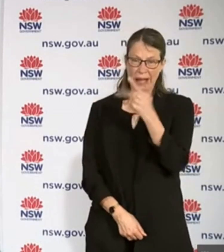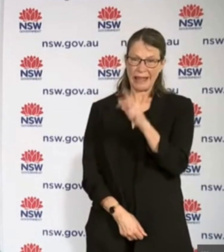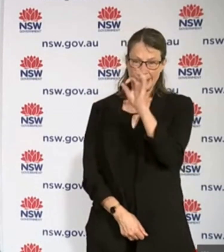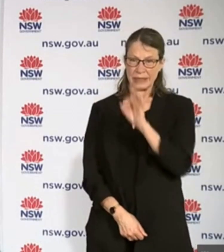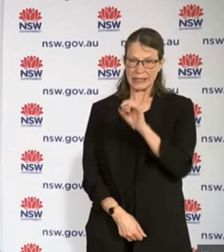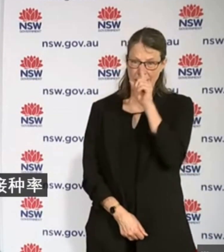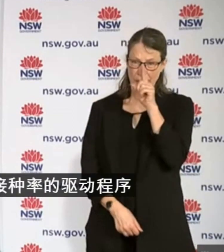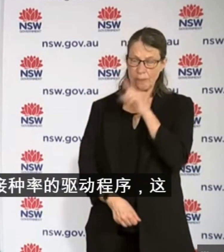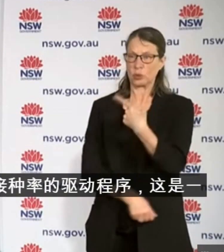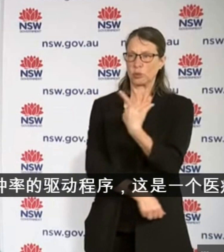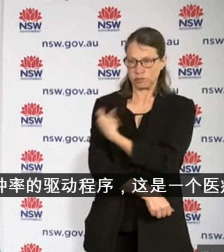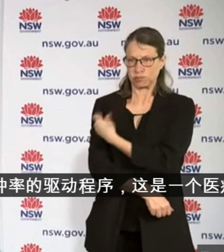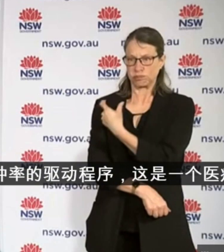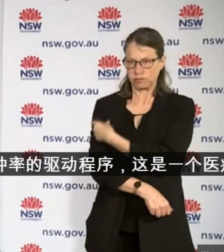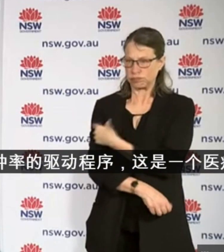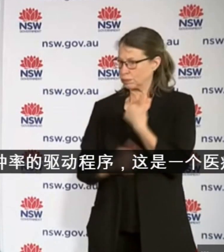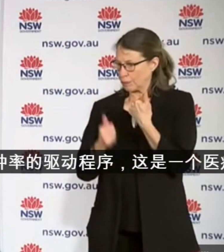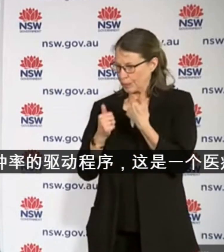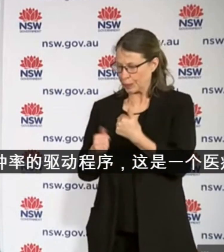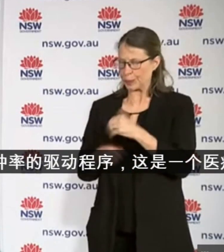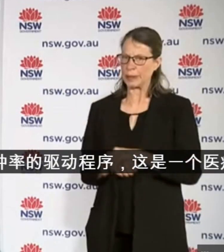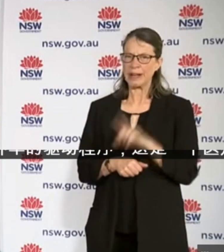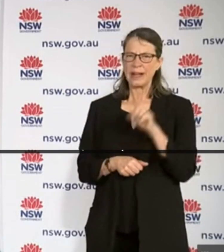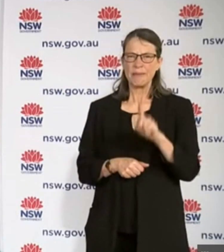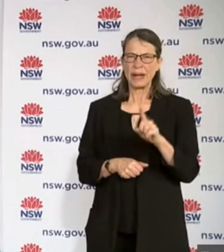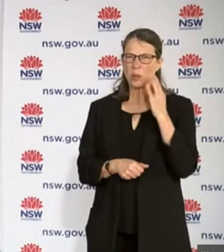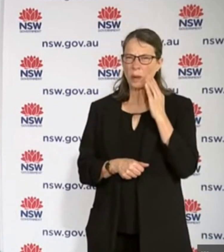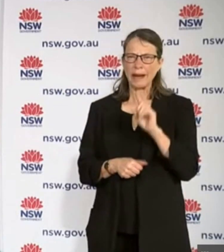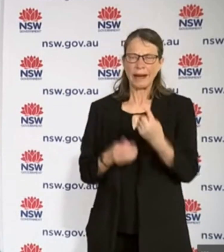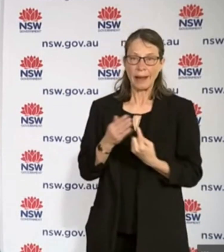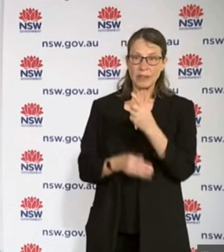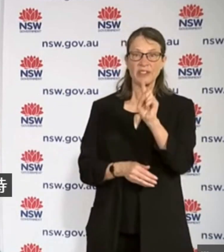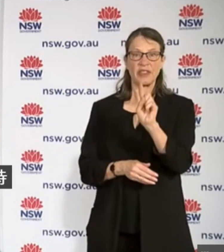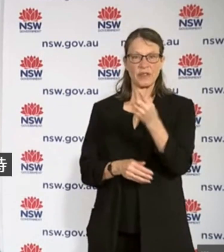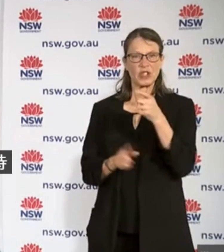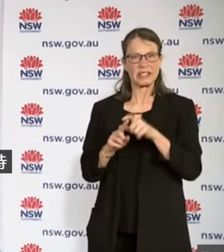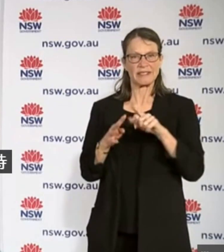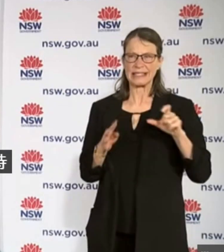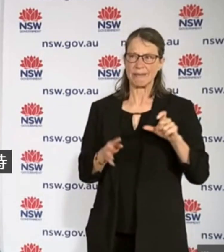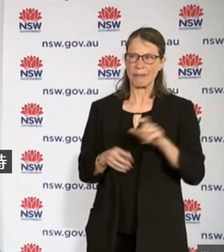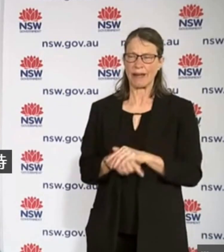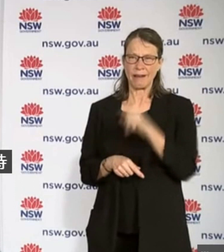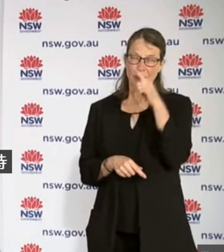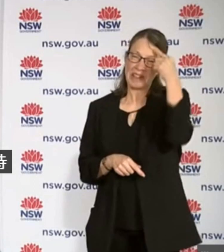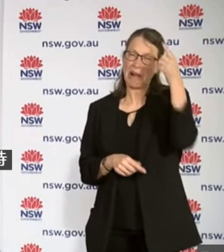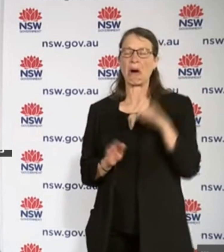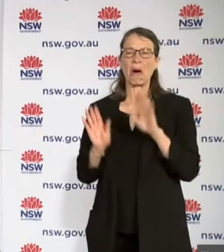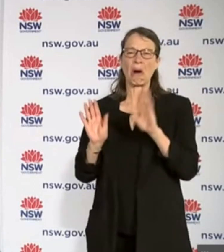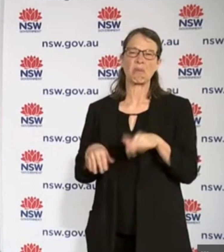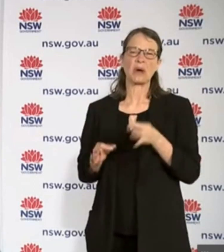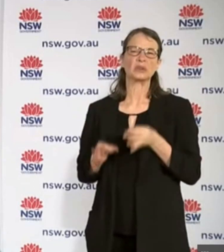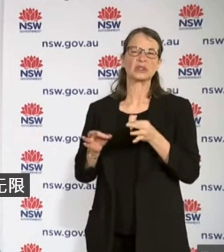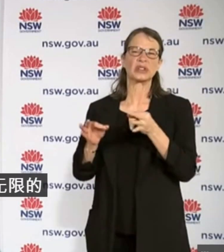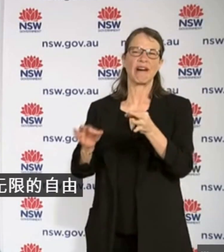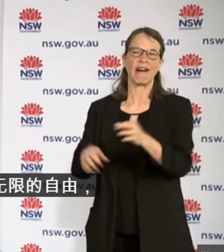who may be on the fence, and this is a medical decision, so a lot of people are on the fence, that if they just waited out a little bit longer, they'll have unlimited freedoms